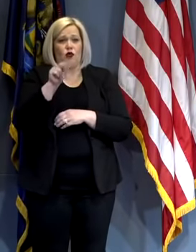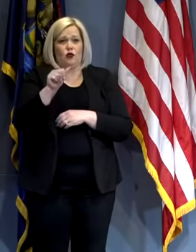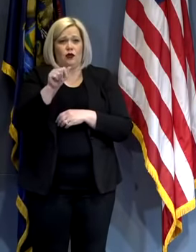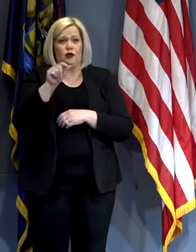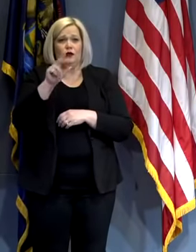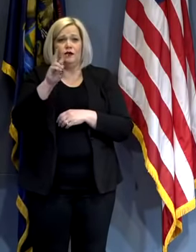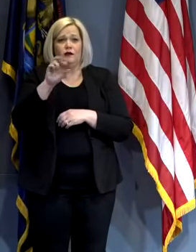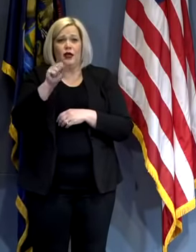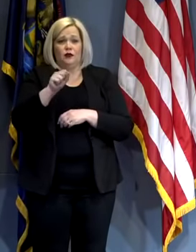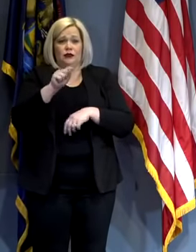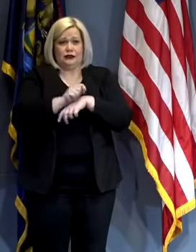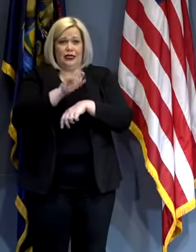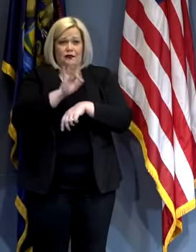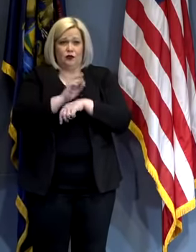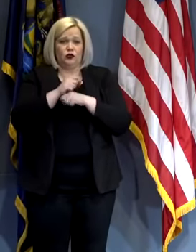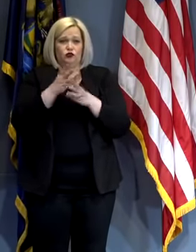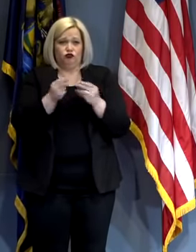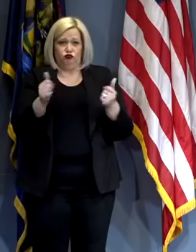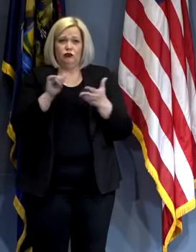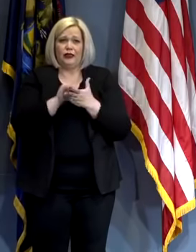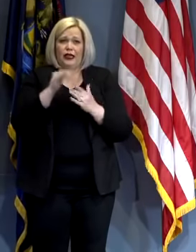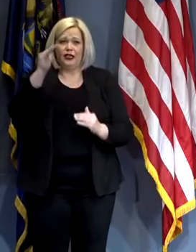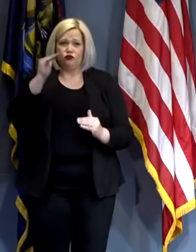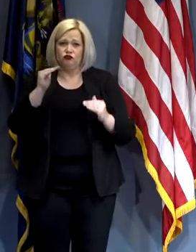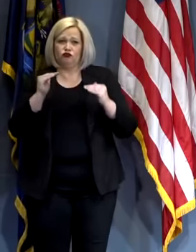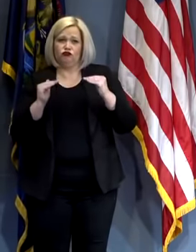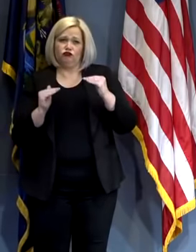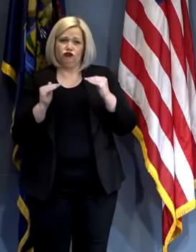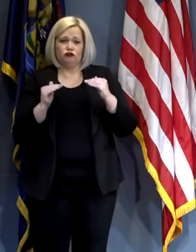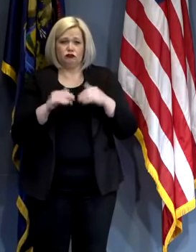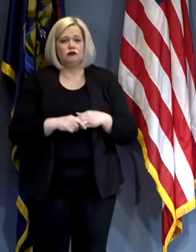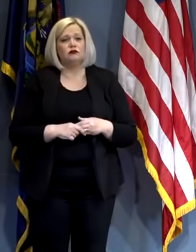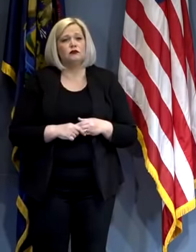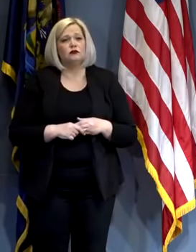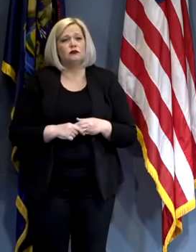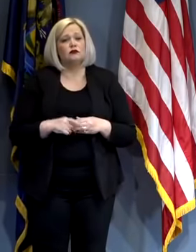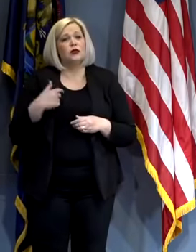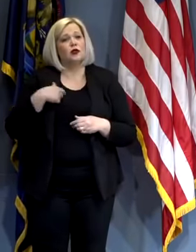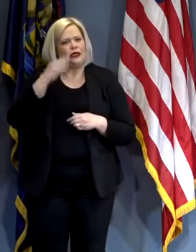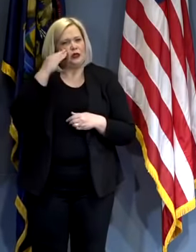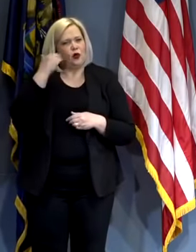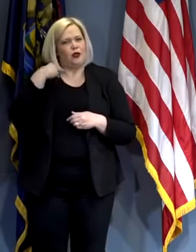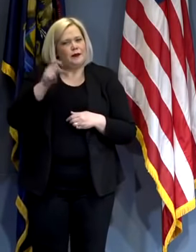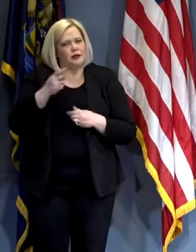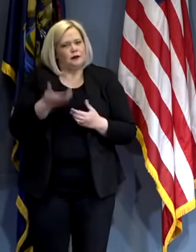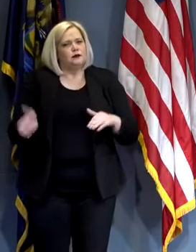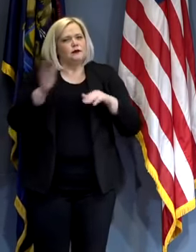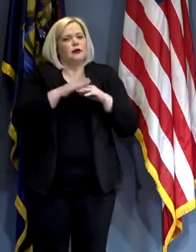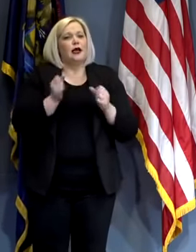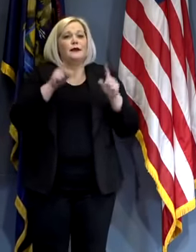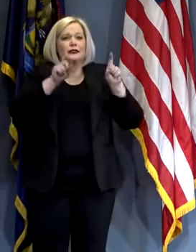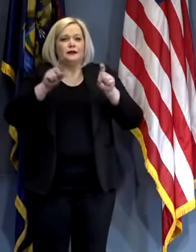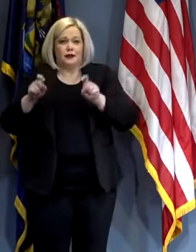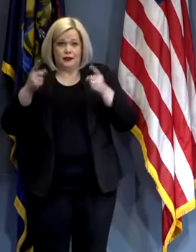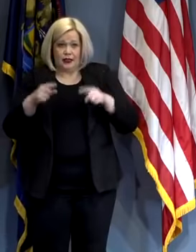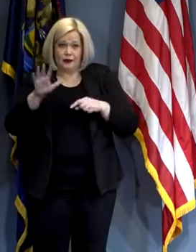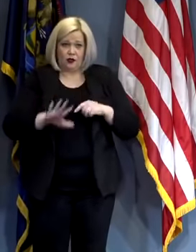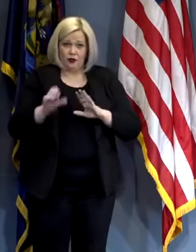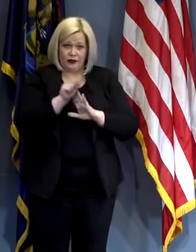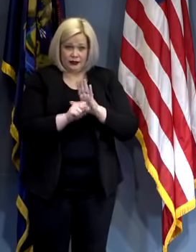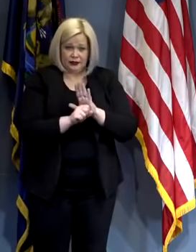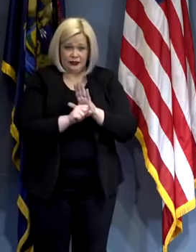this. We also know we have to work hard to increase testing in the state. In the past few days, the